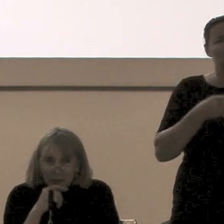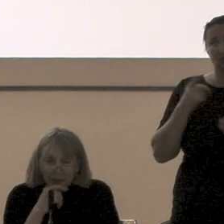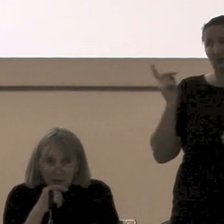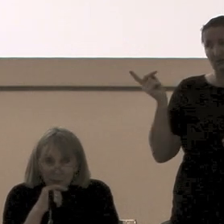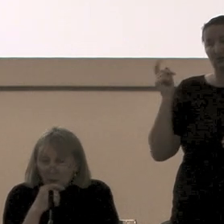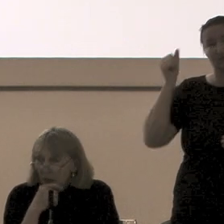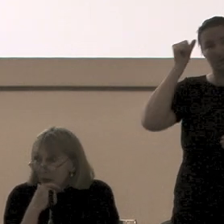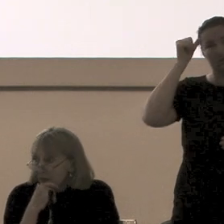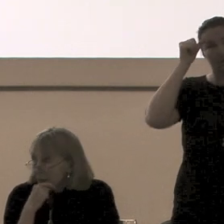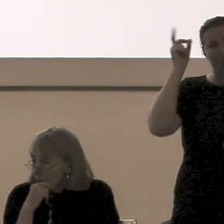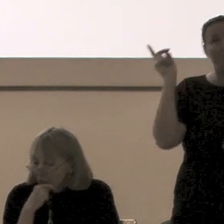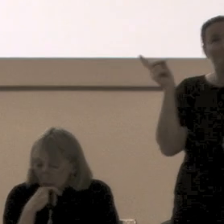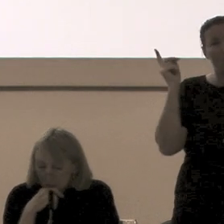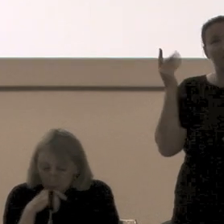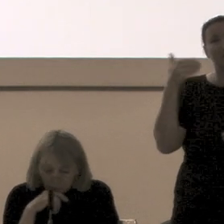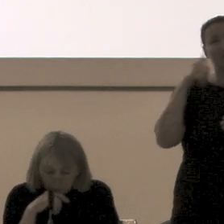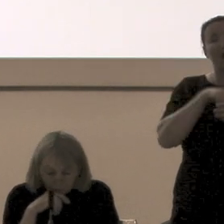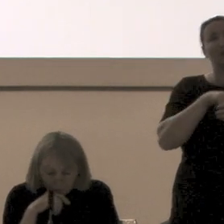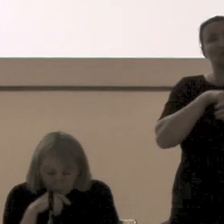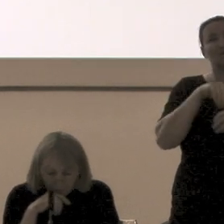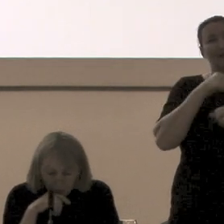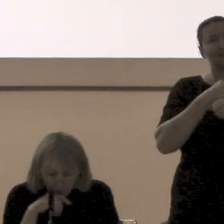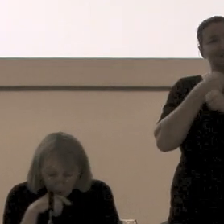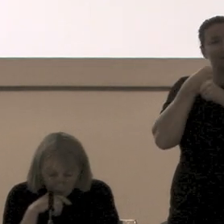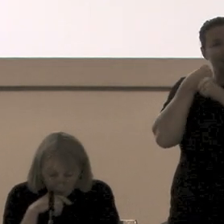here tonight have been part of that movement.